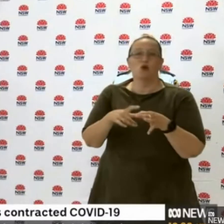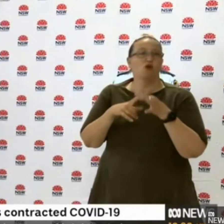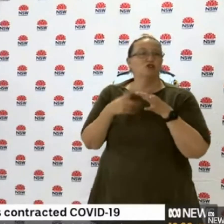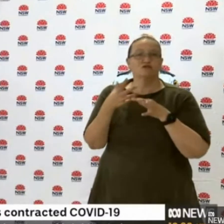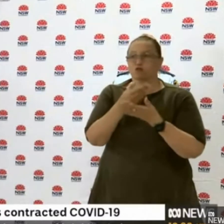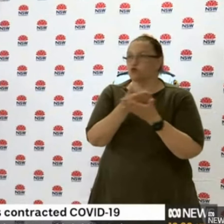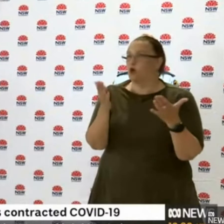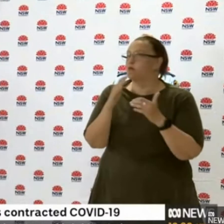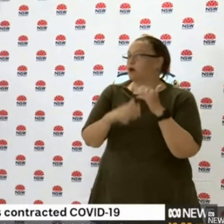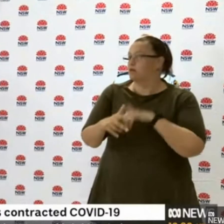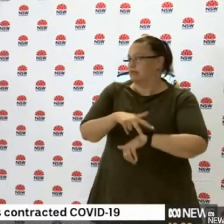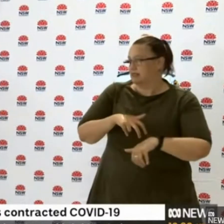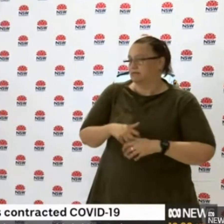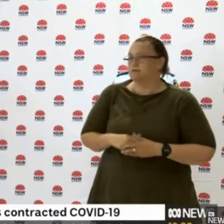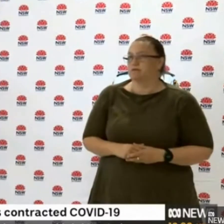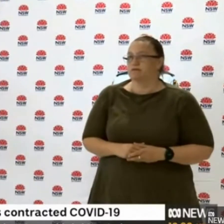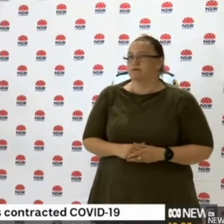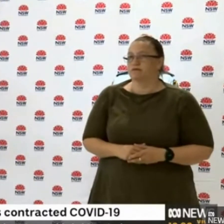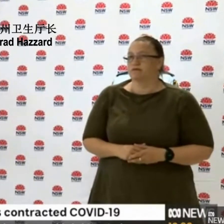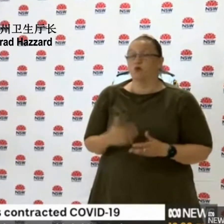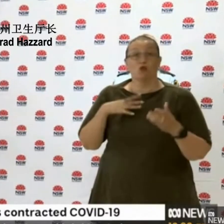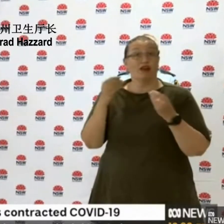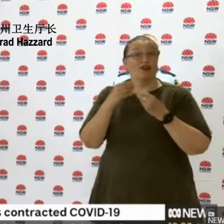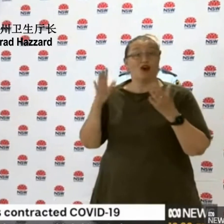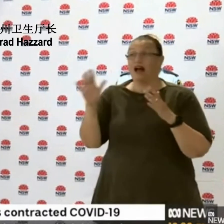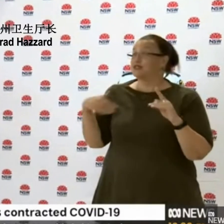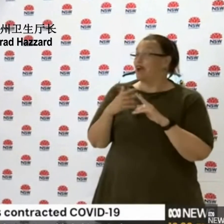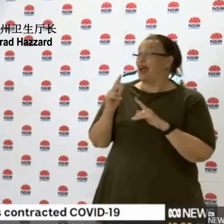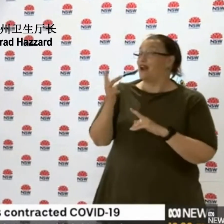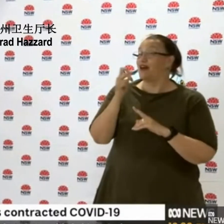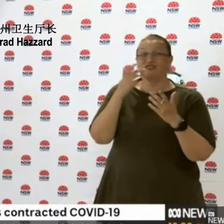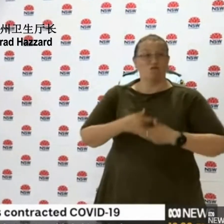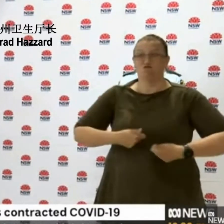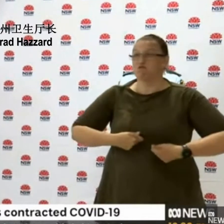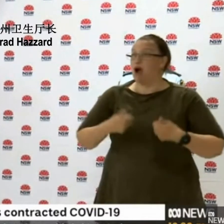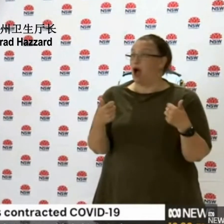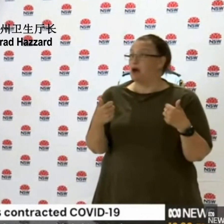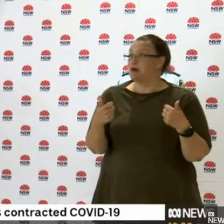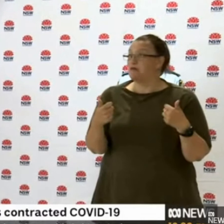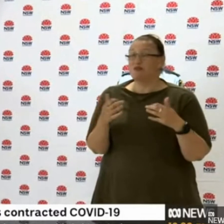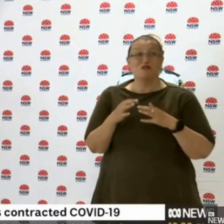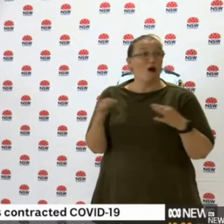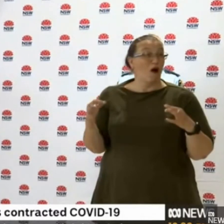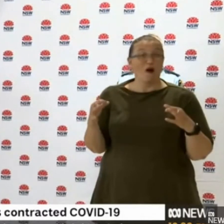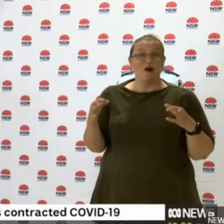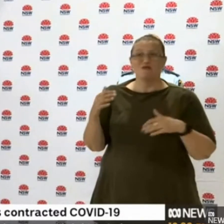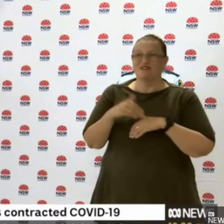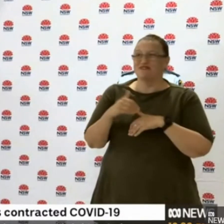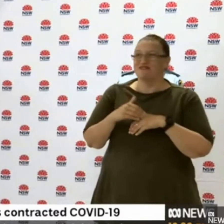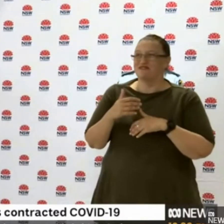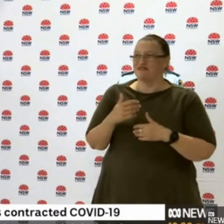So, to 8 p.m. last night, all was good. We had a total of